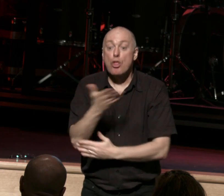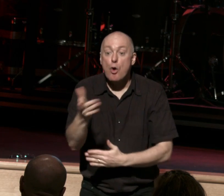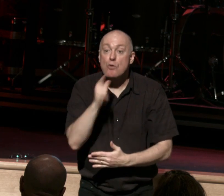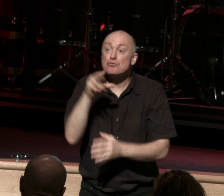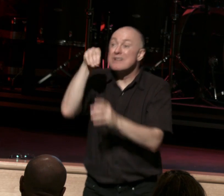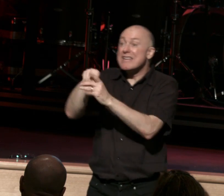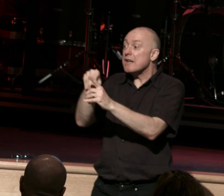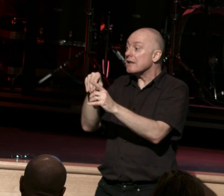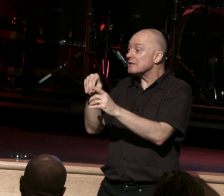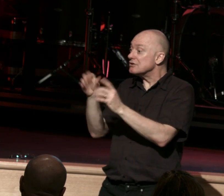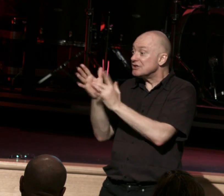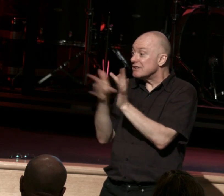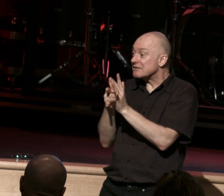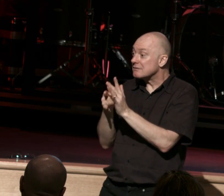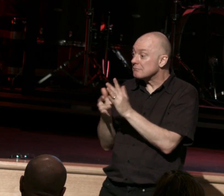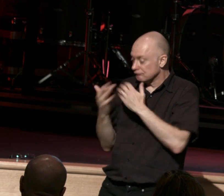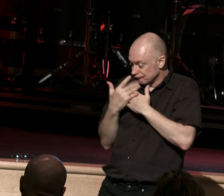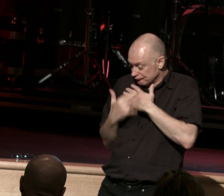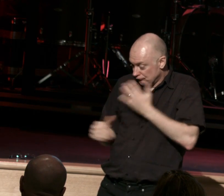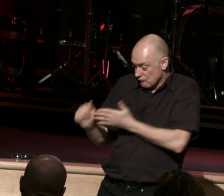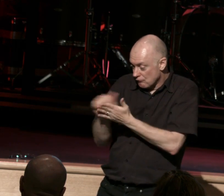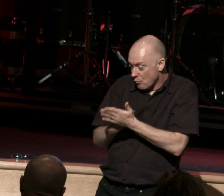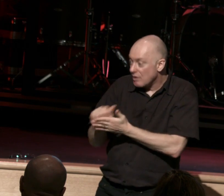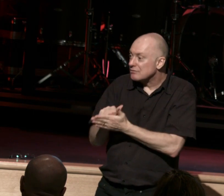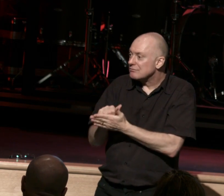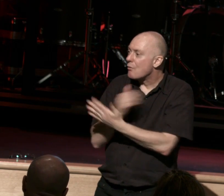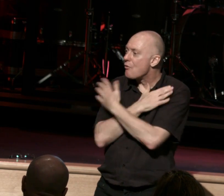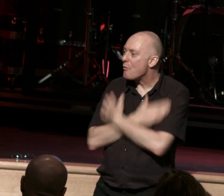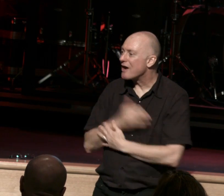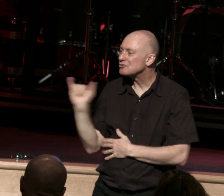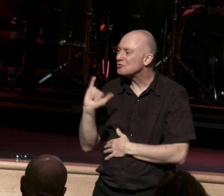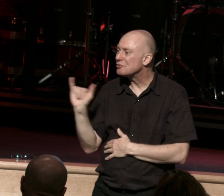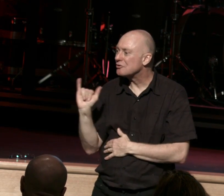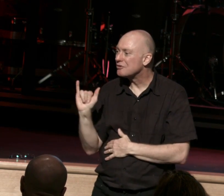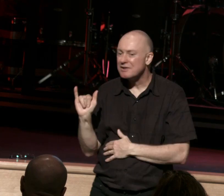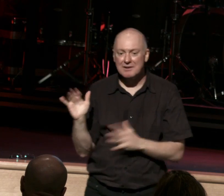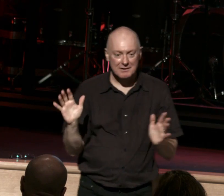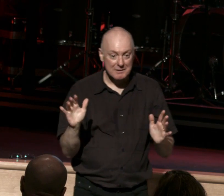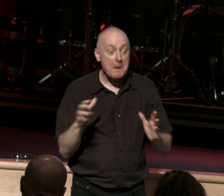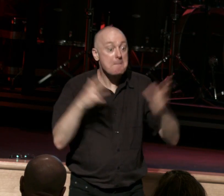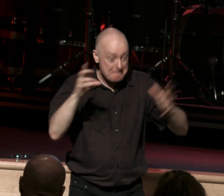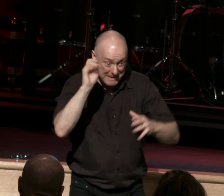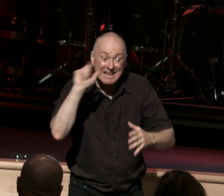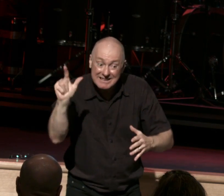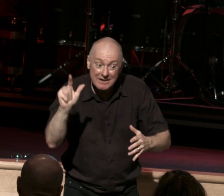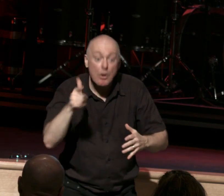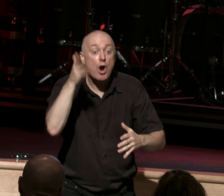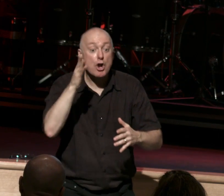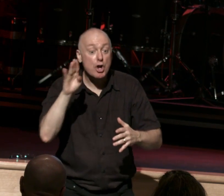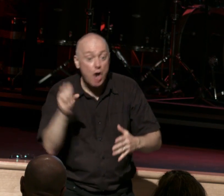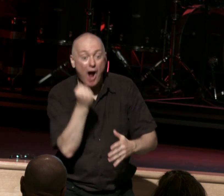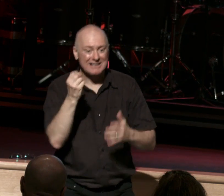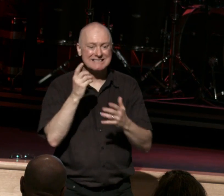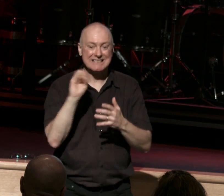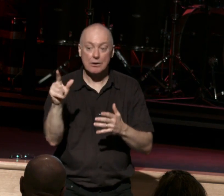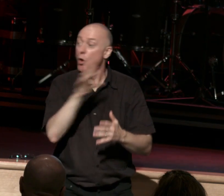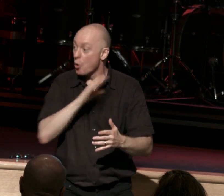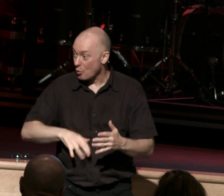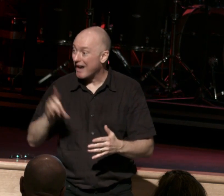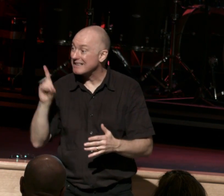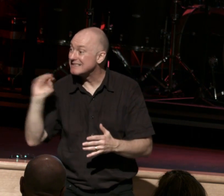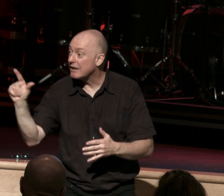those washed in the blood of Jesus can also rest. The once for all sacrifice, man, it's a big deal. It is God's deal. It's Christ's